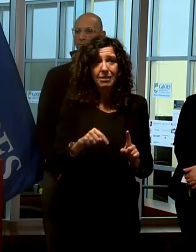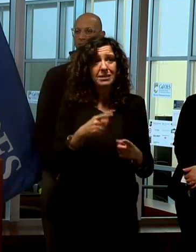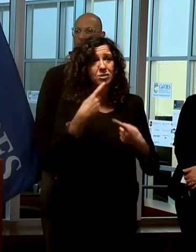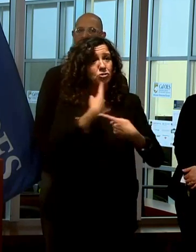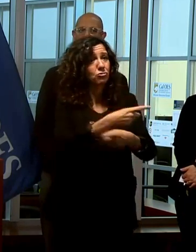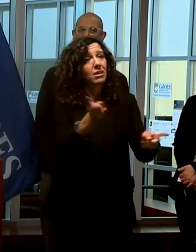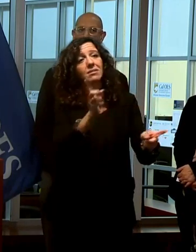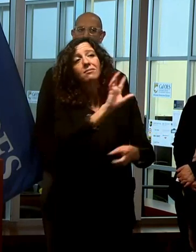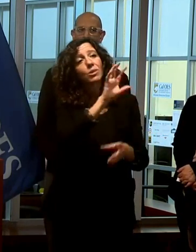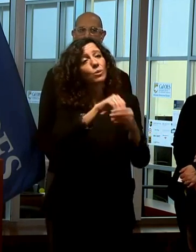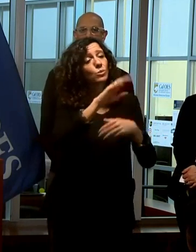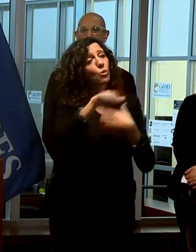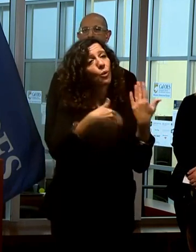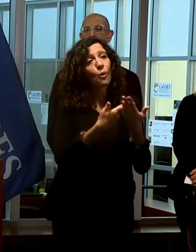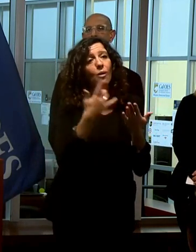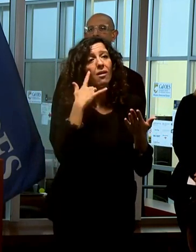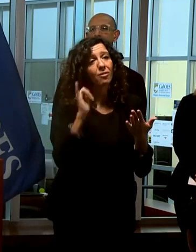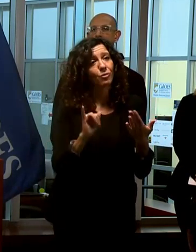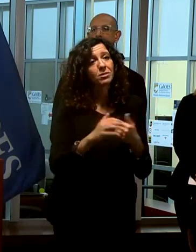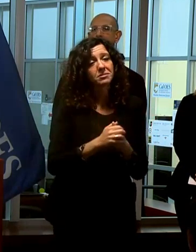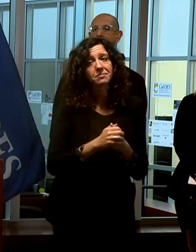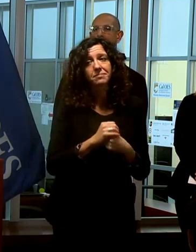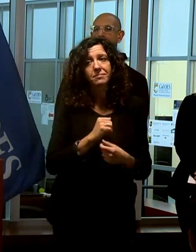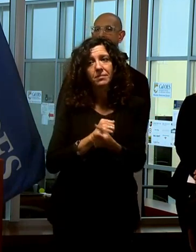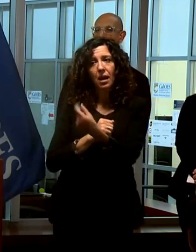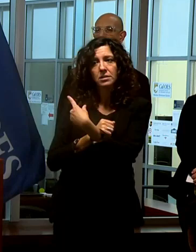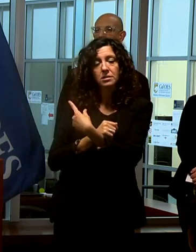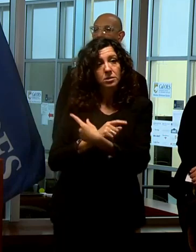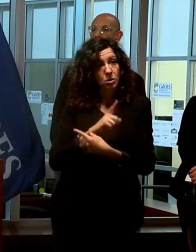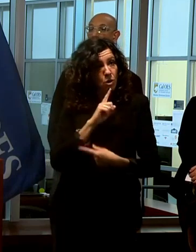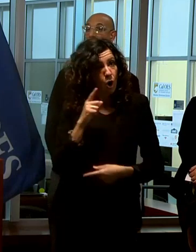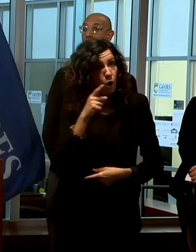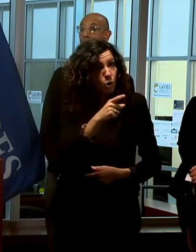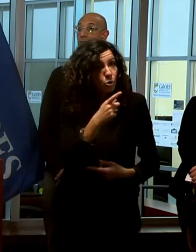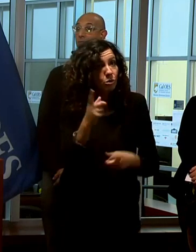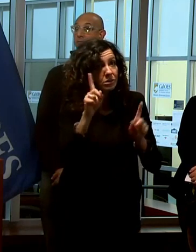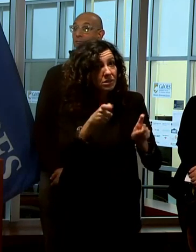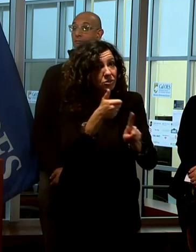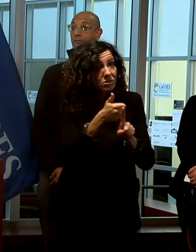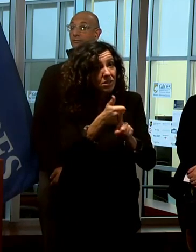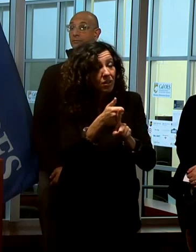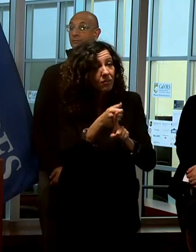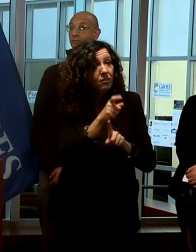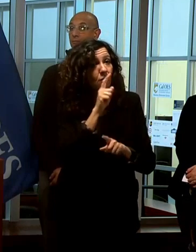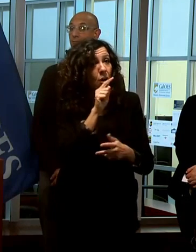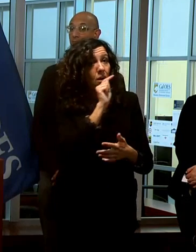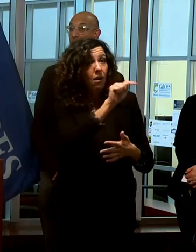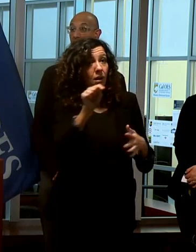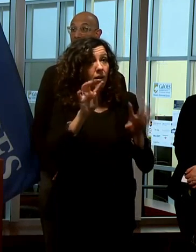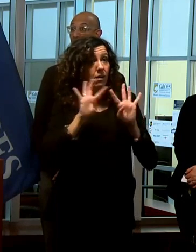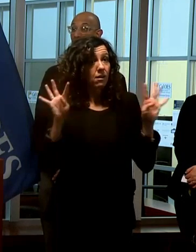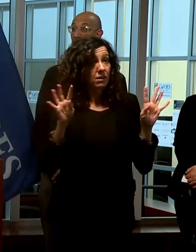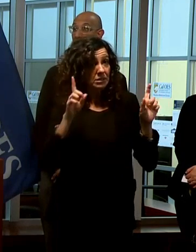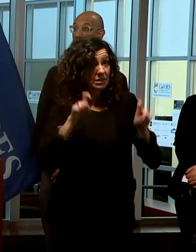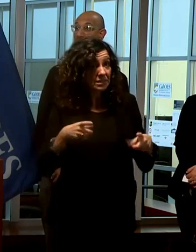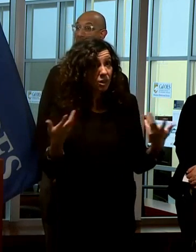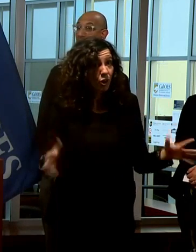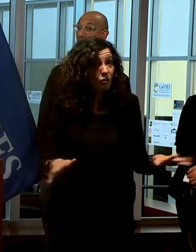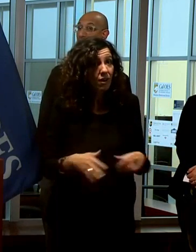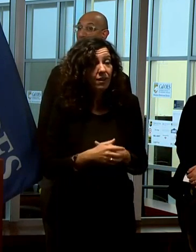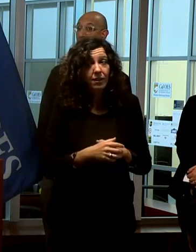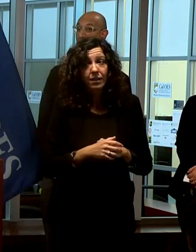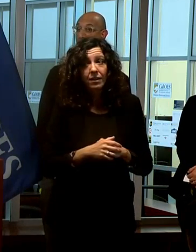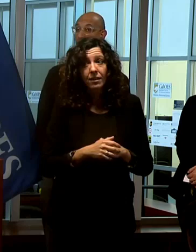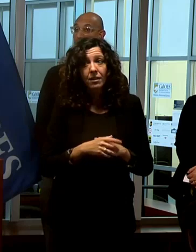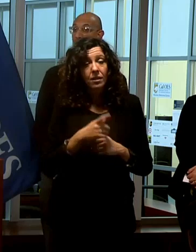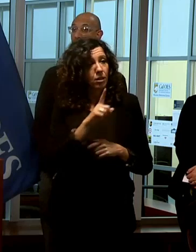all Californians. Senator, have you yourself been tested, and the same for Secretary Galley? I don't know about any of these folks. Have you all,